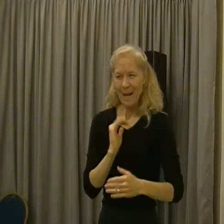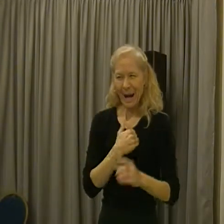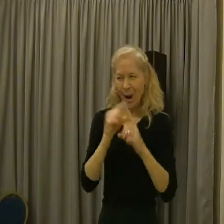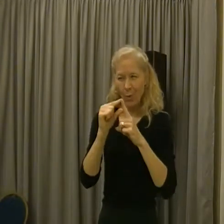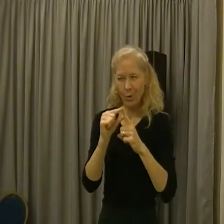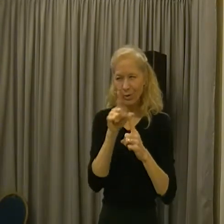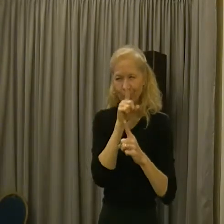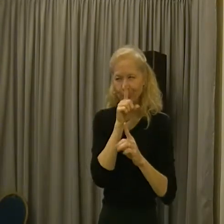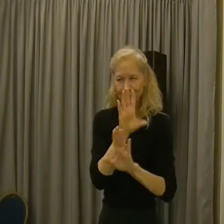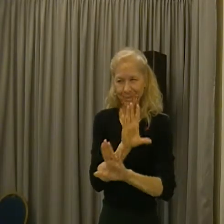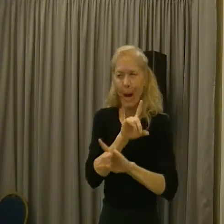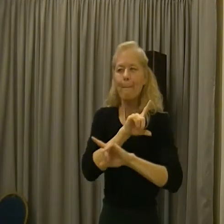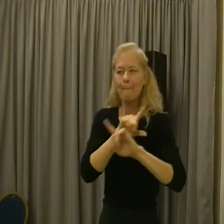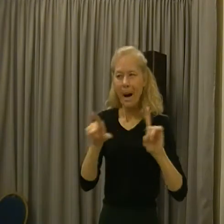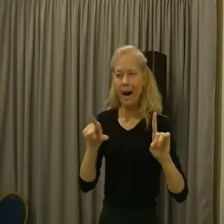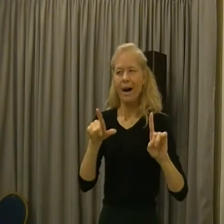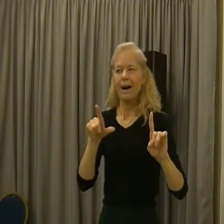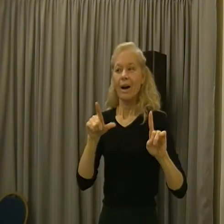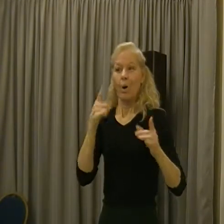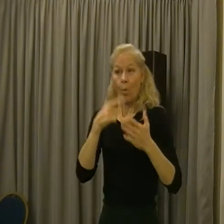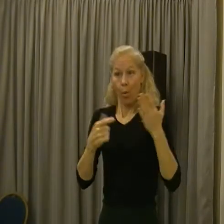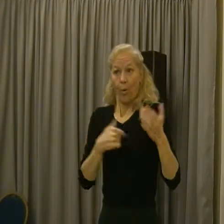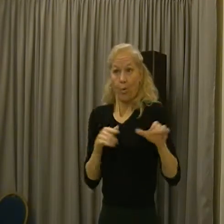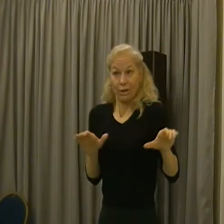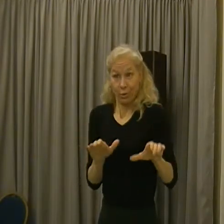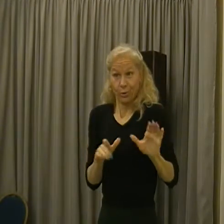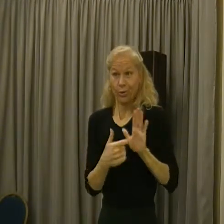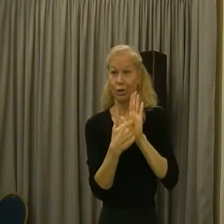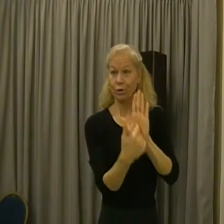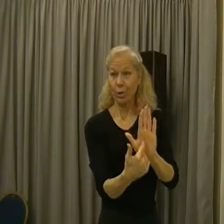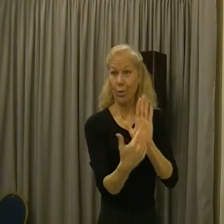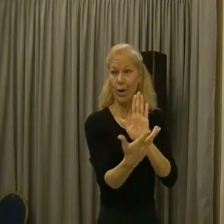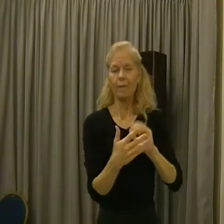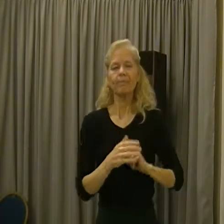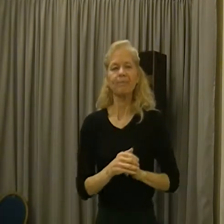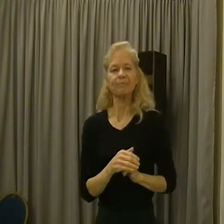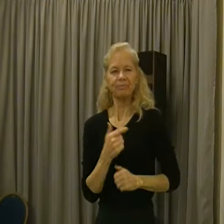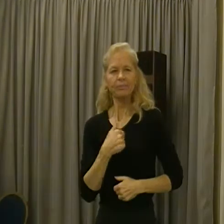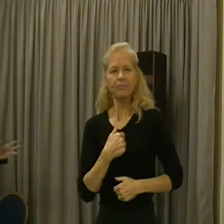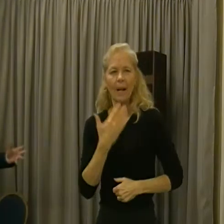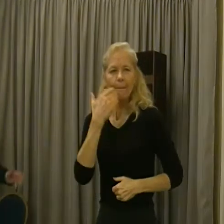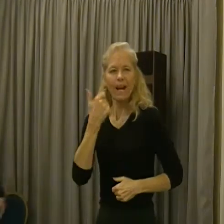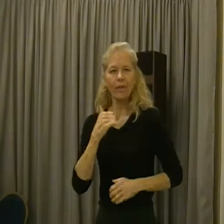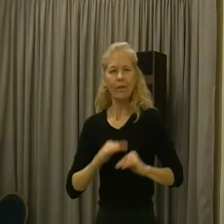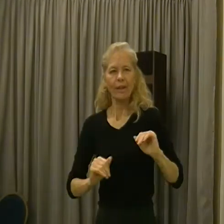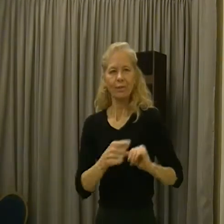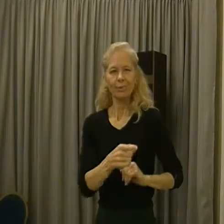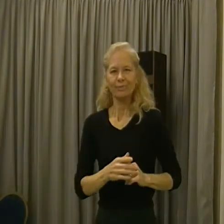that are my age. Or I have more riches than most of those other people that were in that